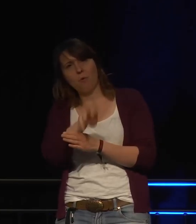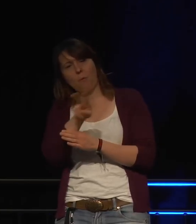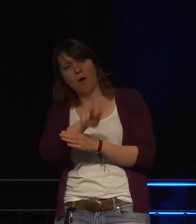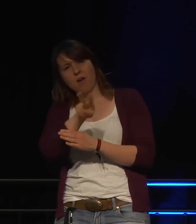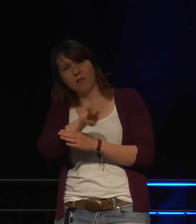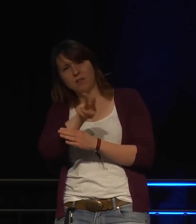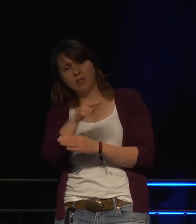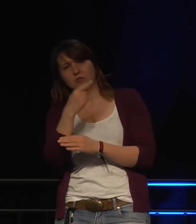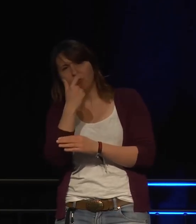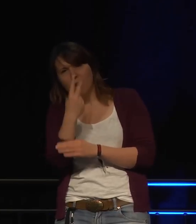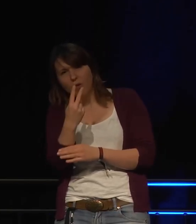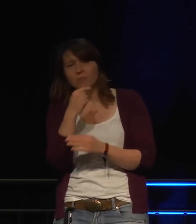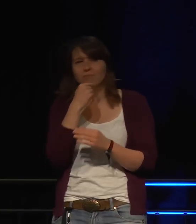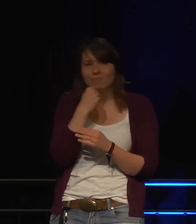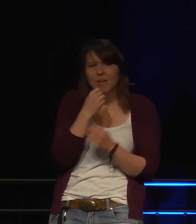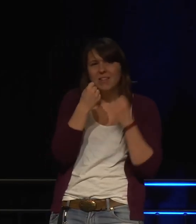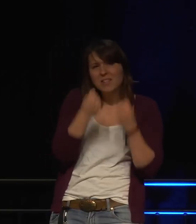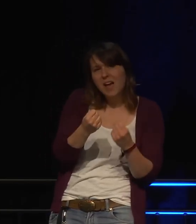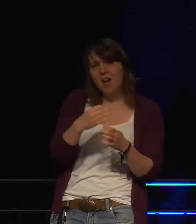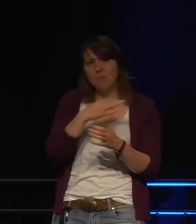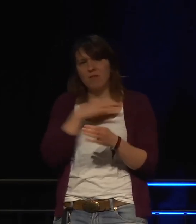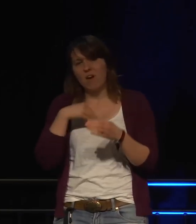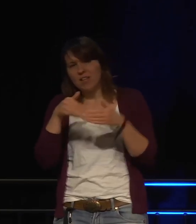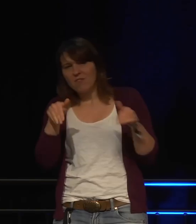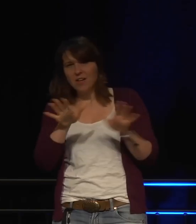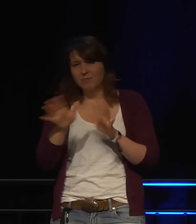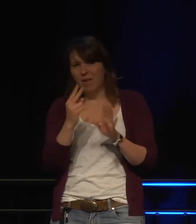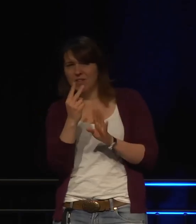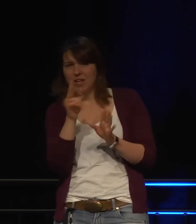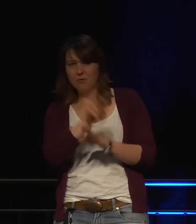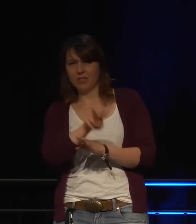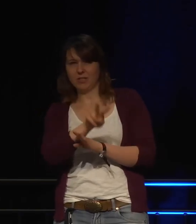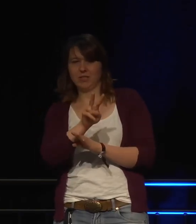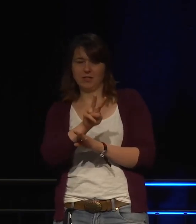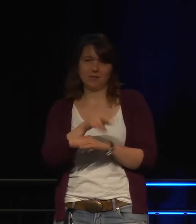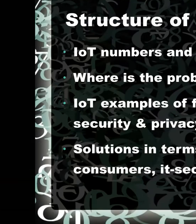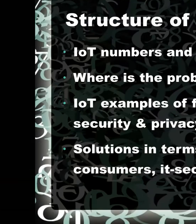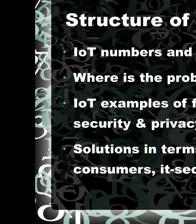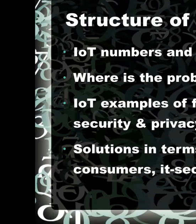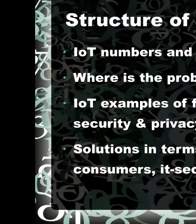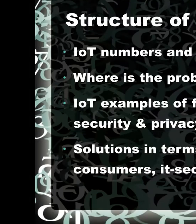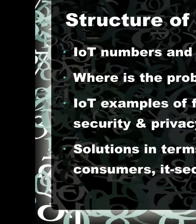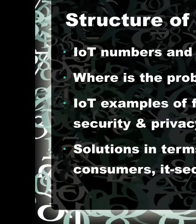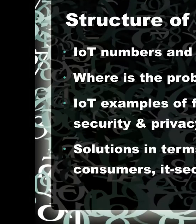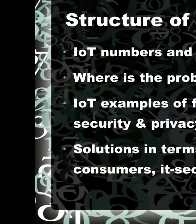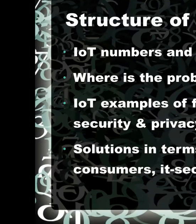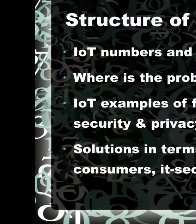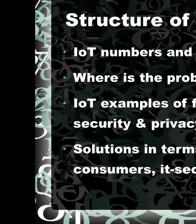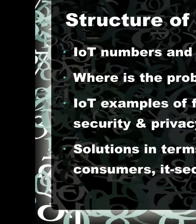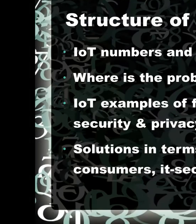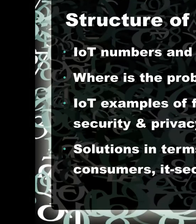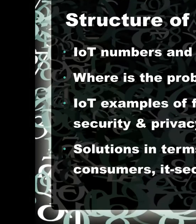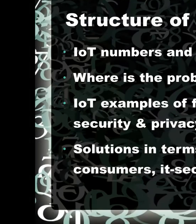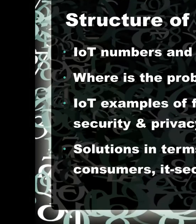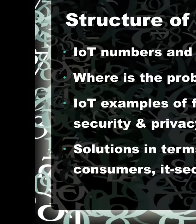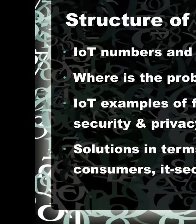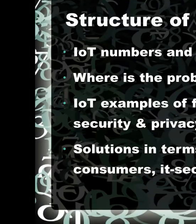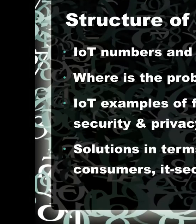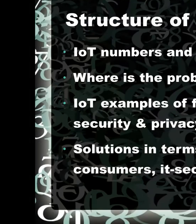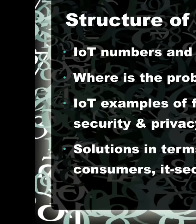and privacy. And in the next 45 minutes, you will hear